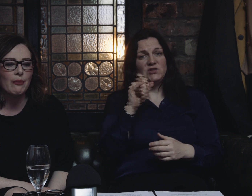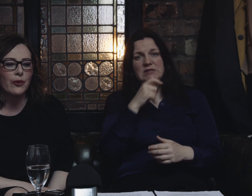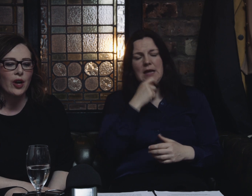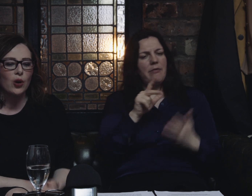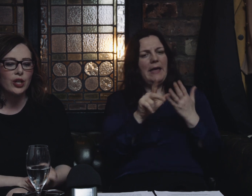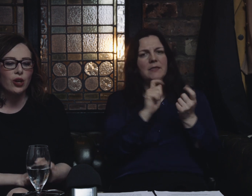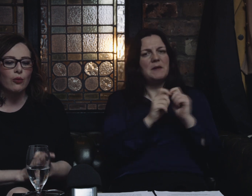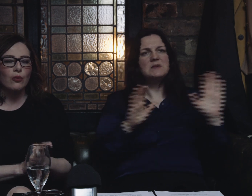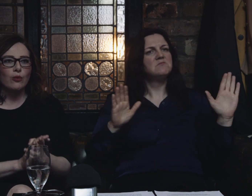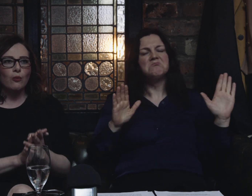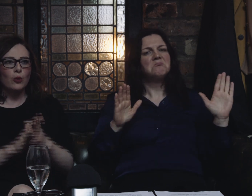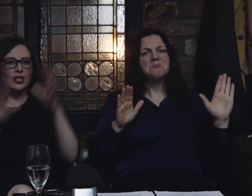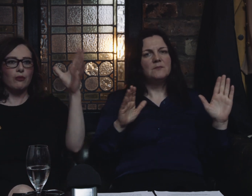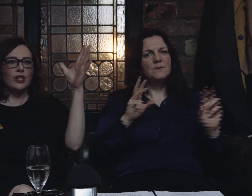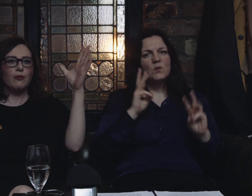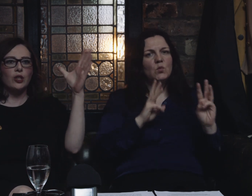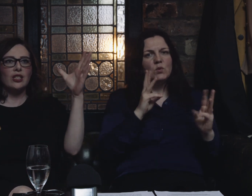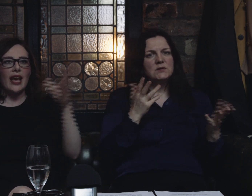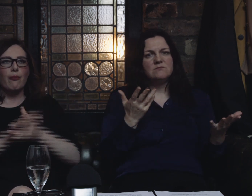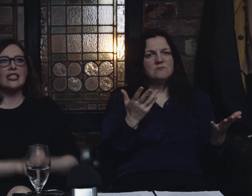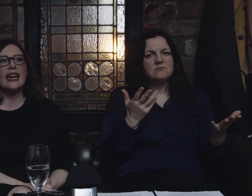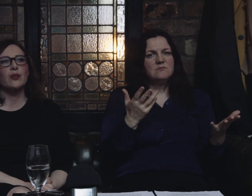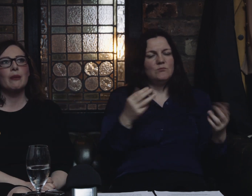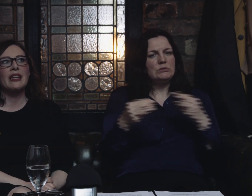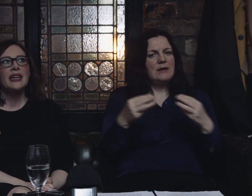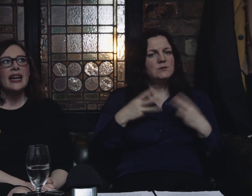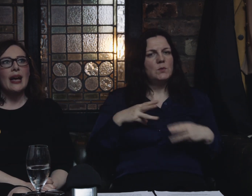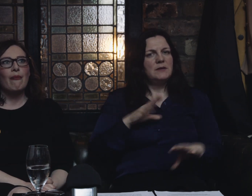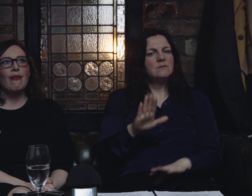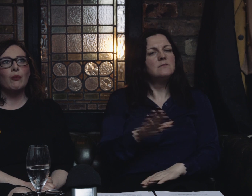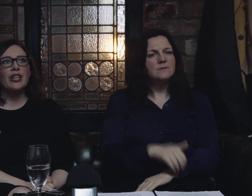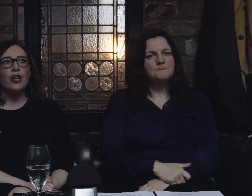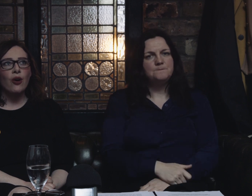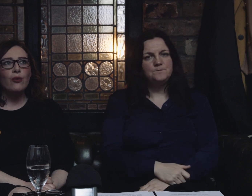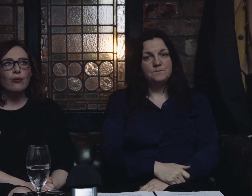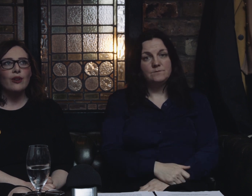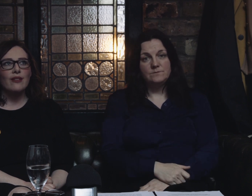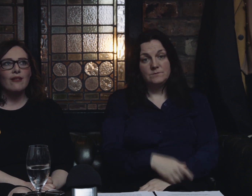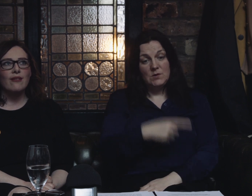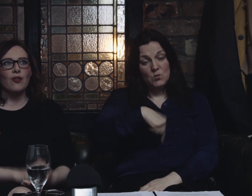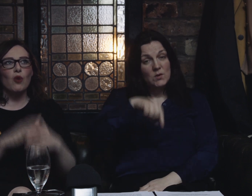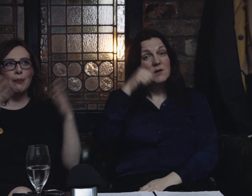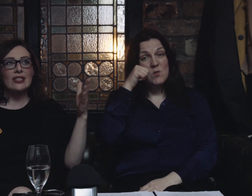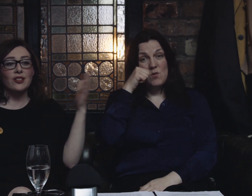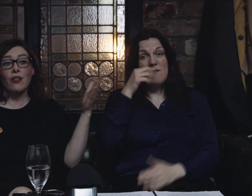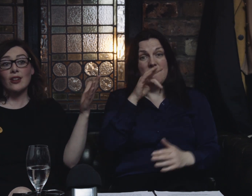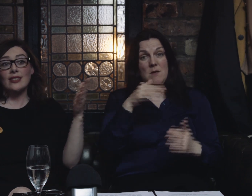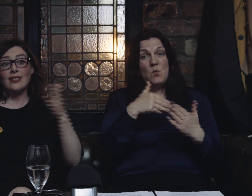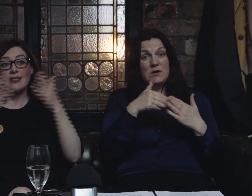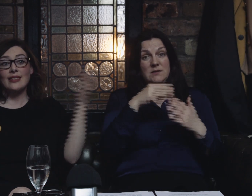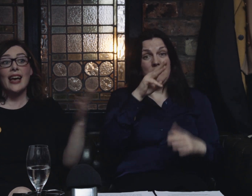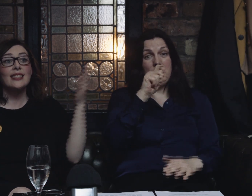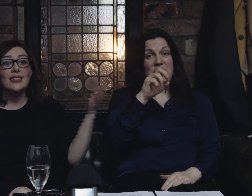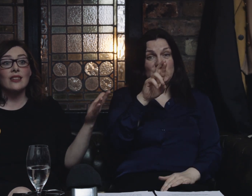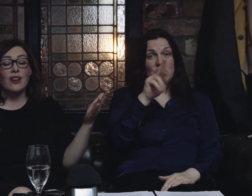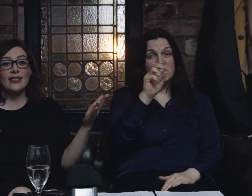the Eighth Amendment, would protect women. And we know from what Peter